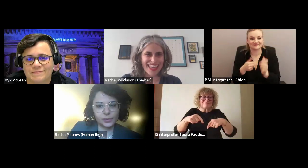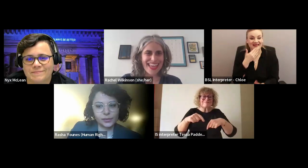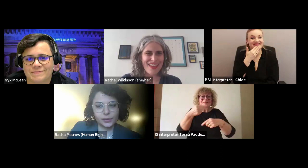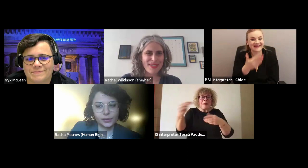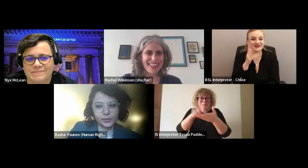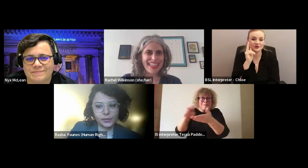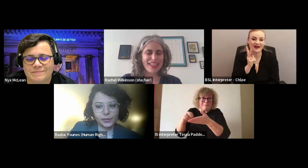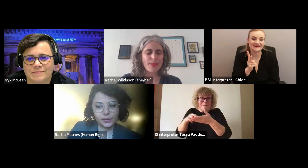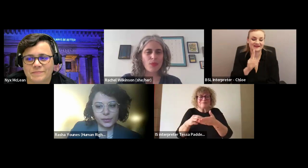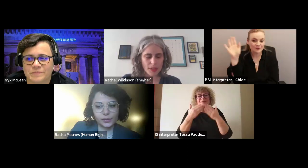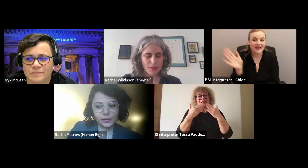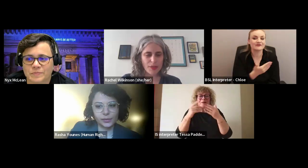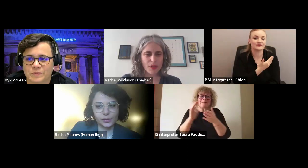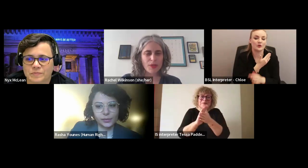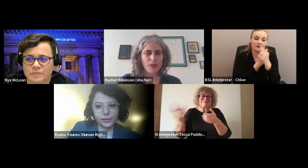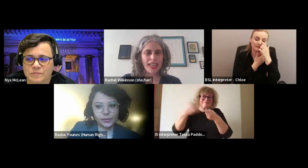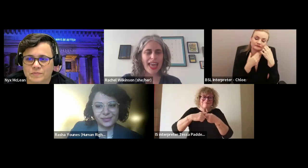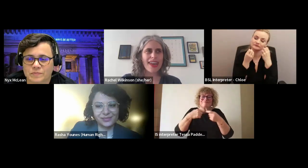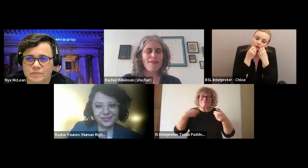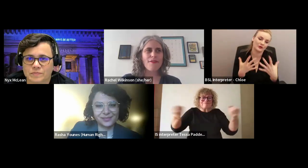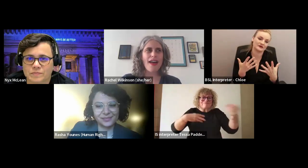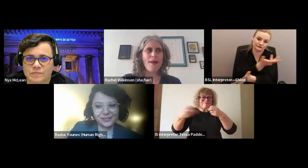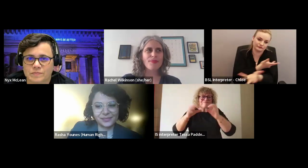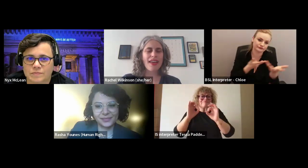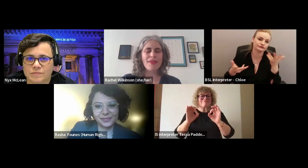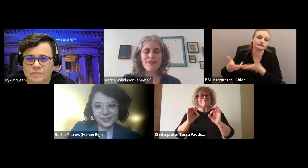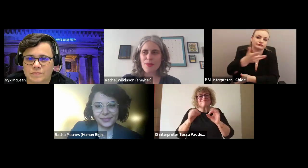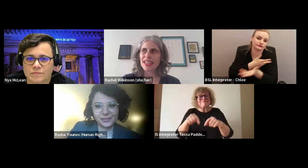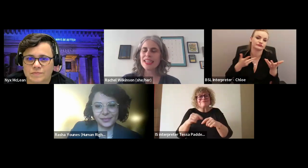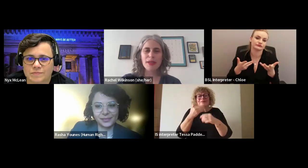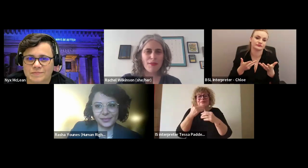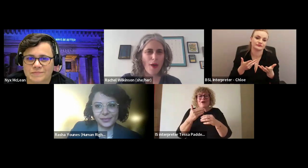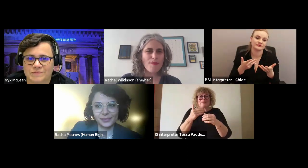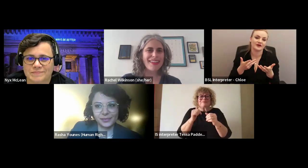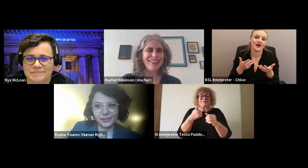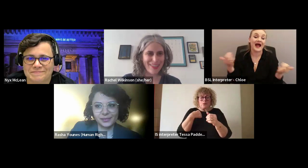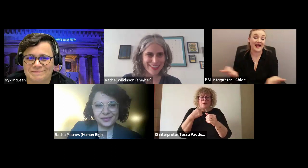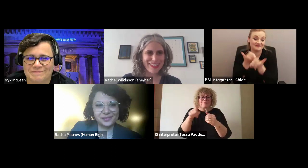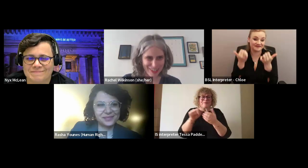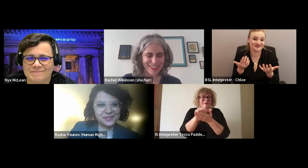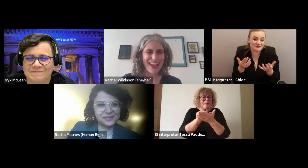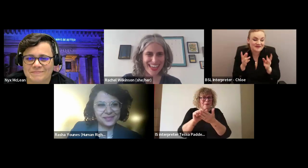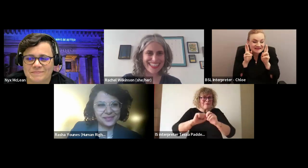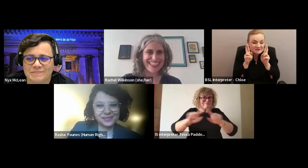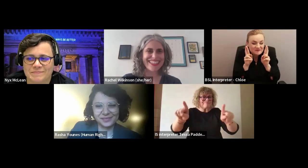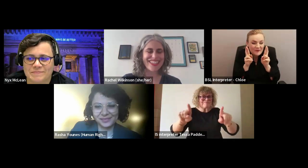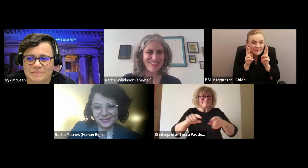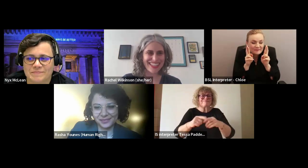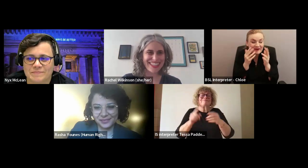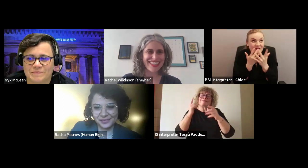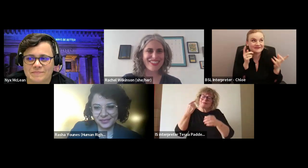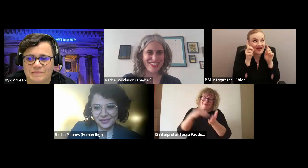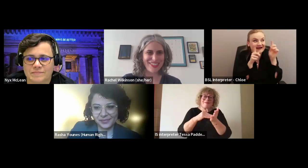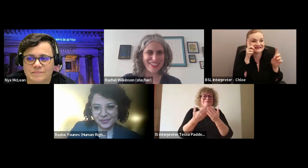Thank you again to everybody. It's been wonderful talking, and I'm leaving with a little bit of hope and lots of ideas